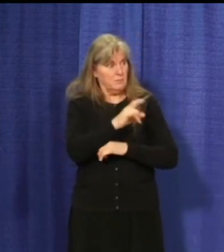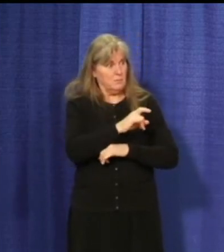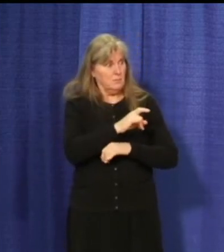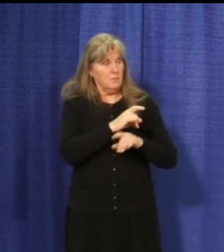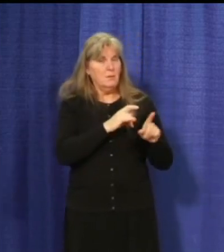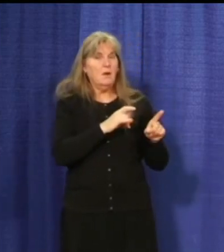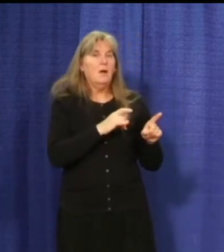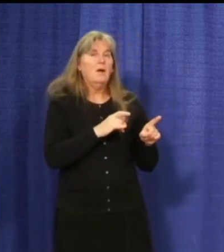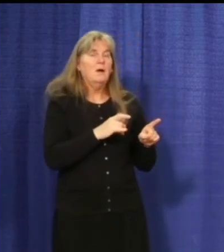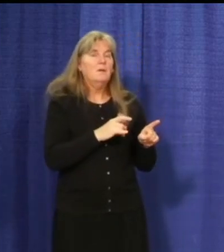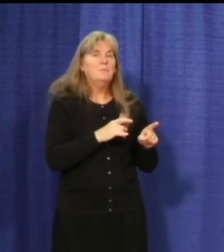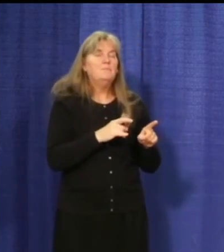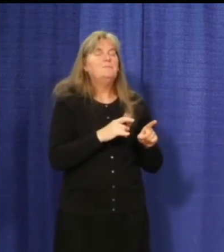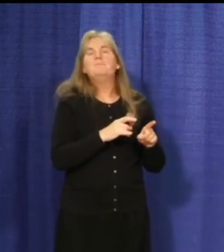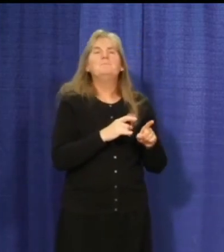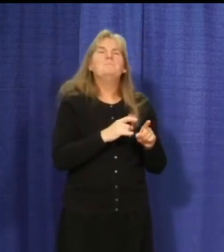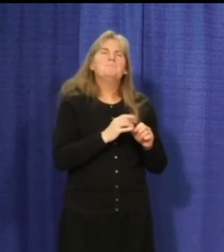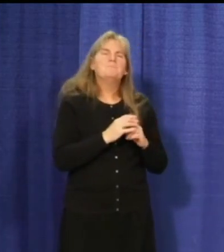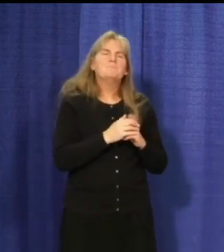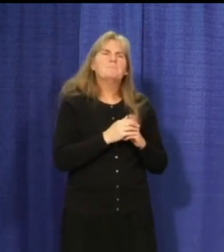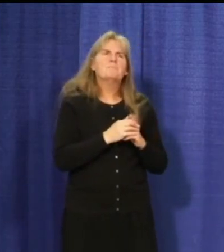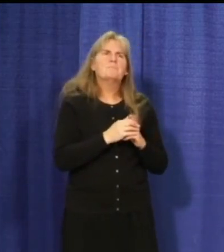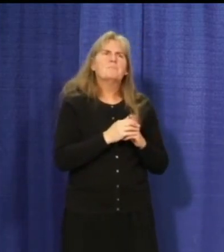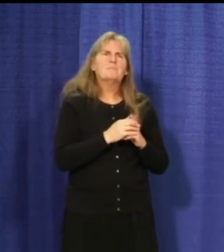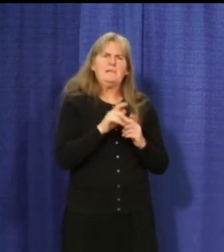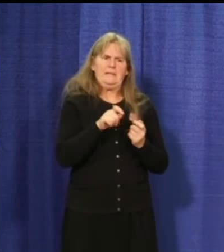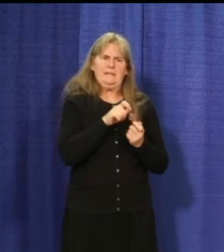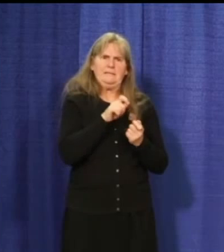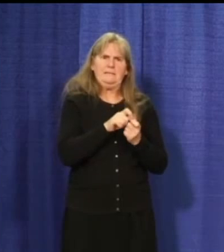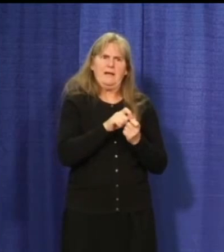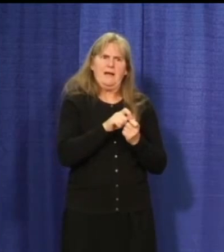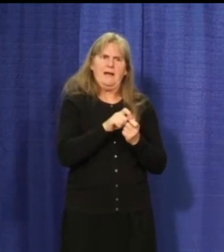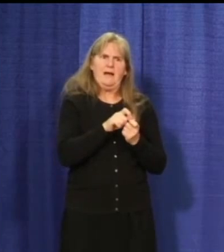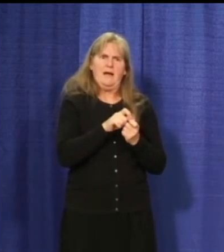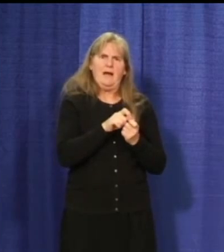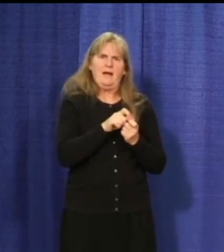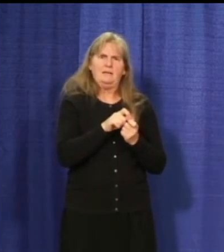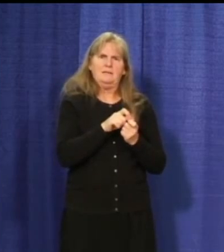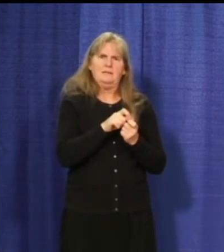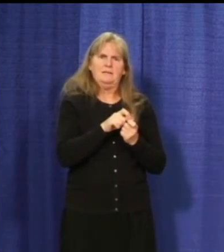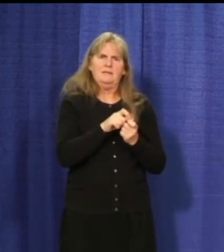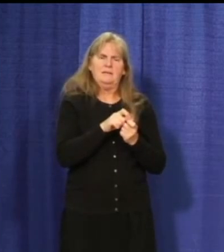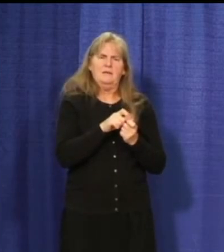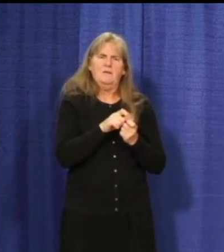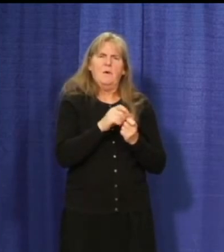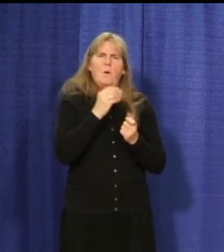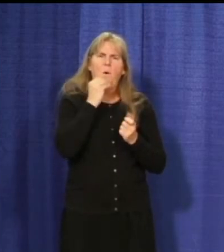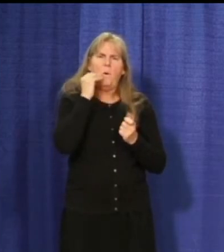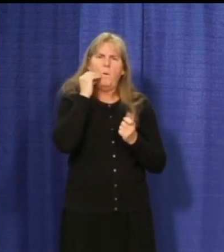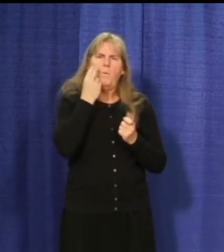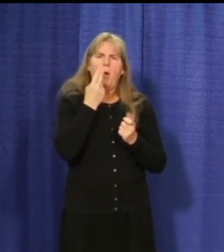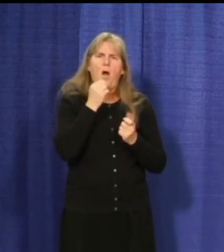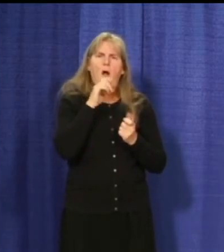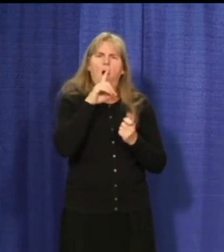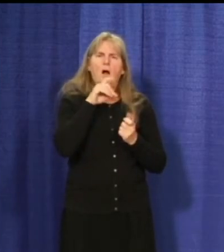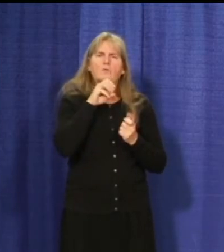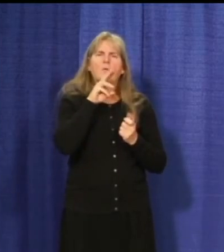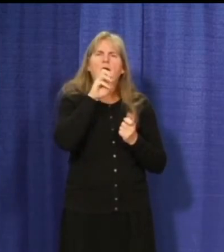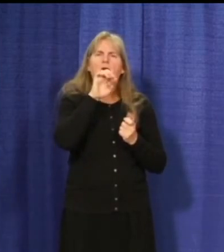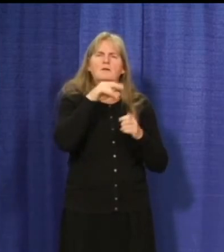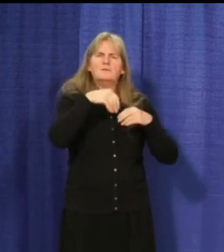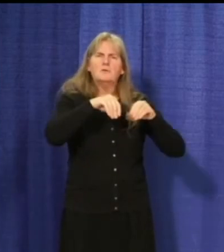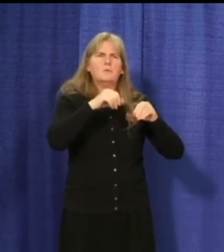My understanding, I can't tell you directly for the home hardware store, and I think a direct